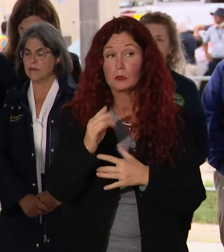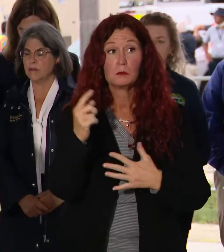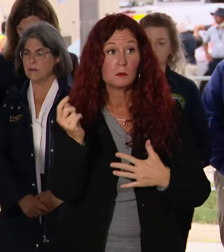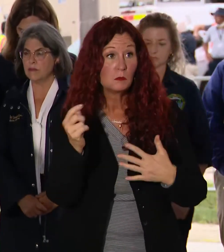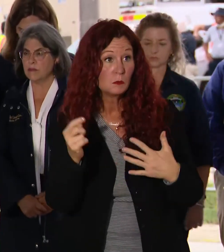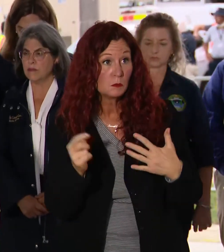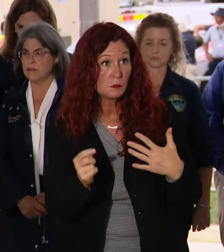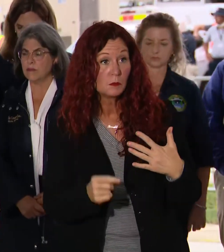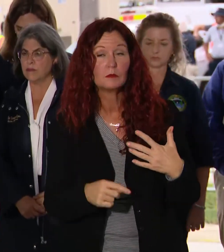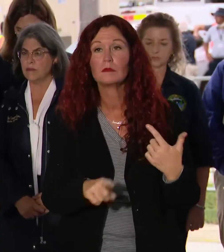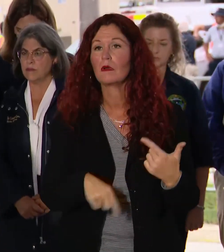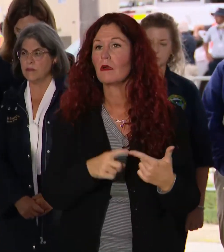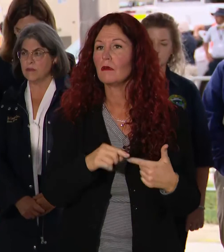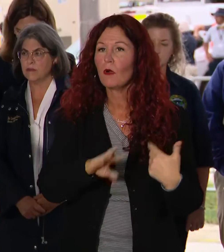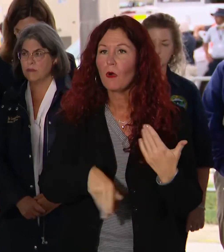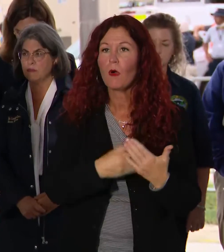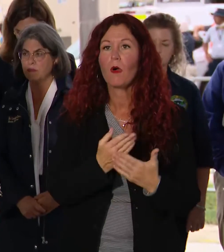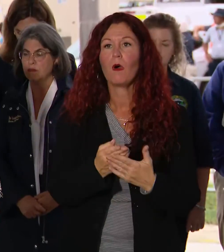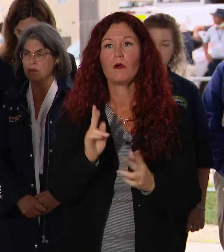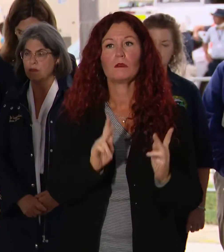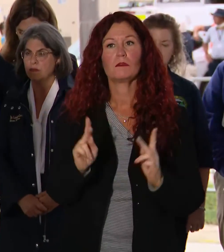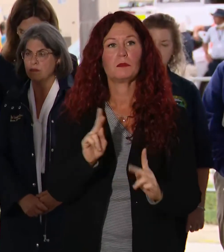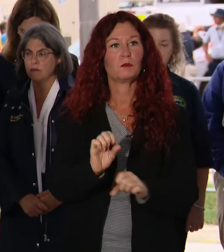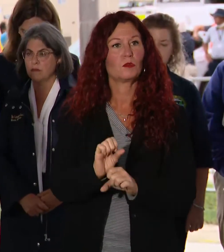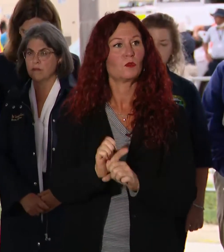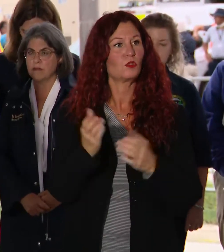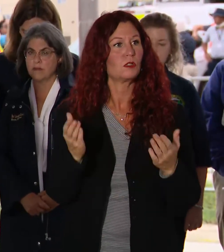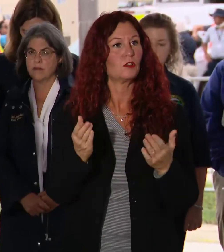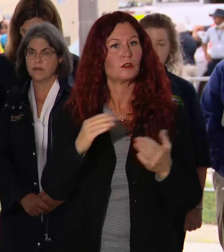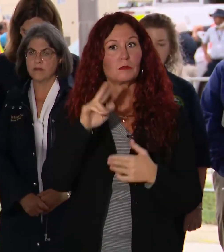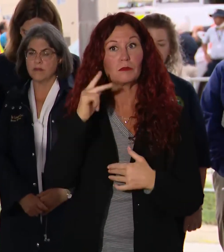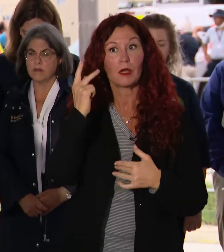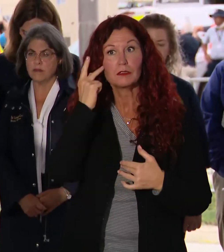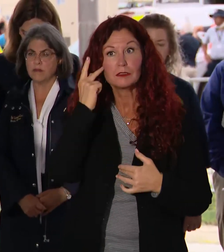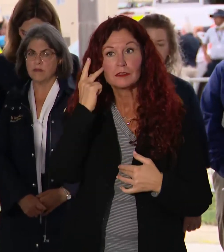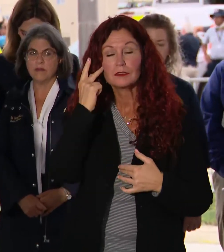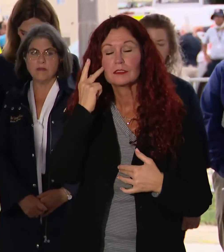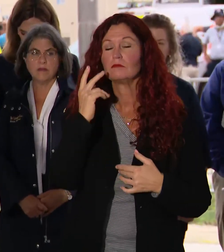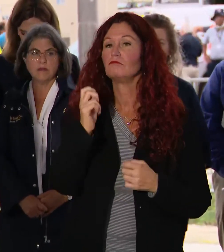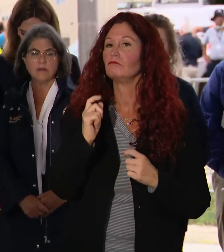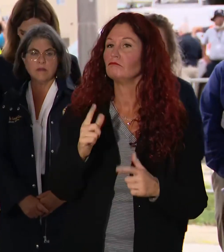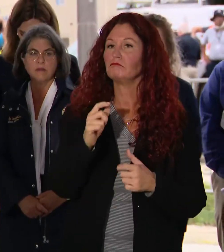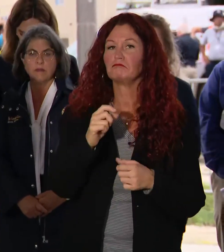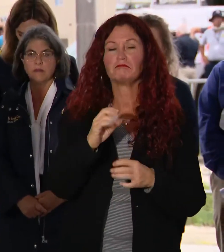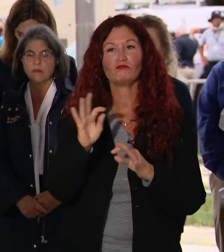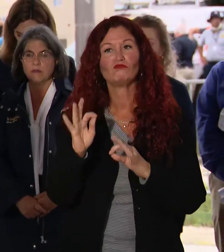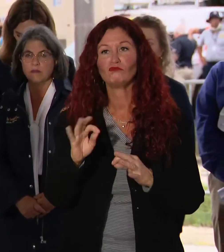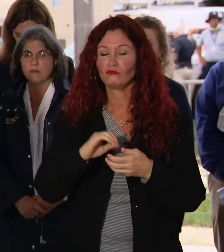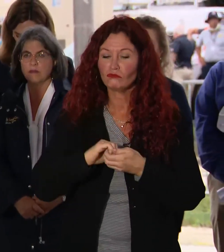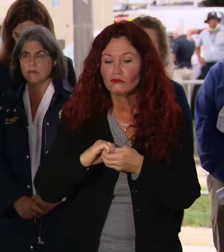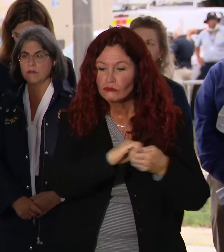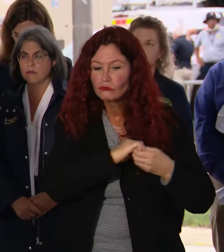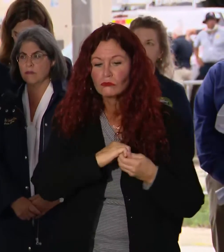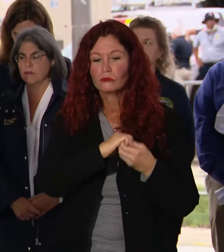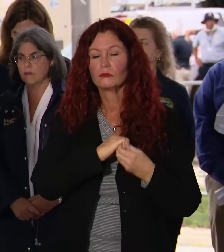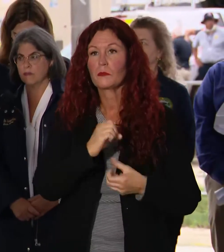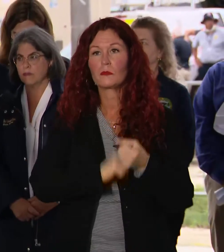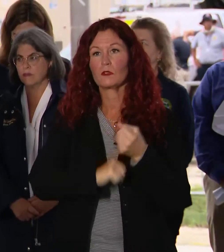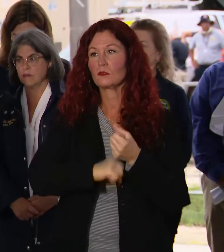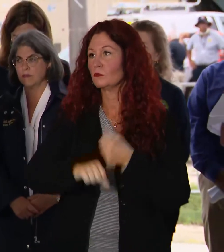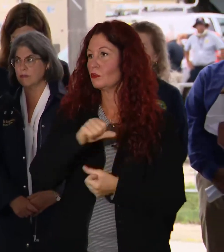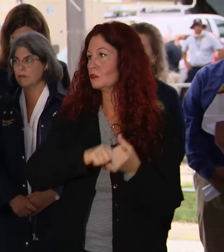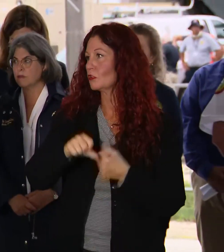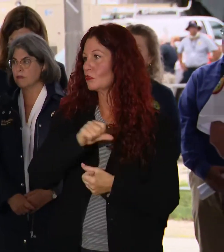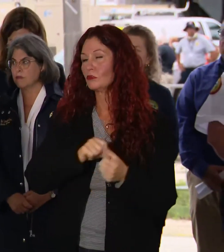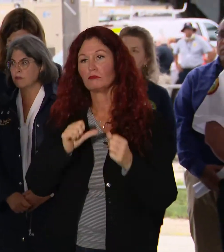he linked arms with all of the elected officials that represent this community and said, "We will be with you every step of the